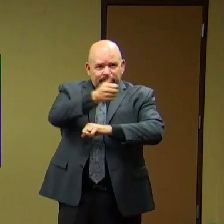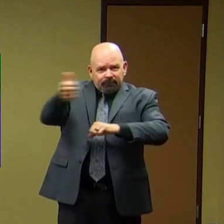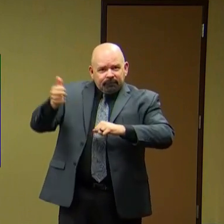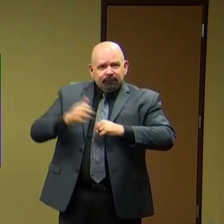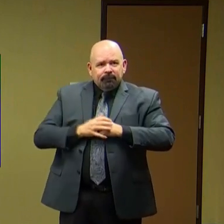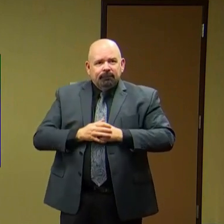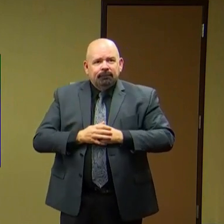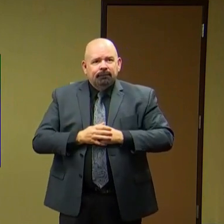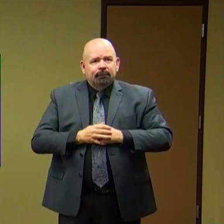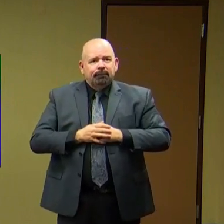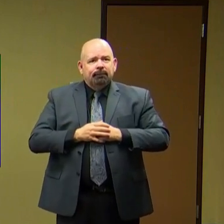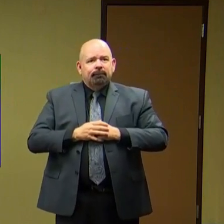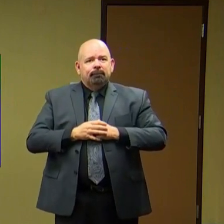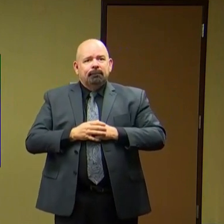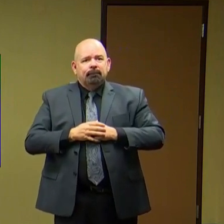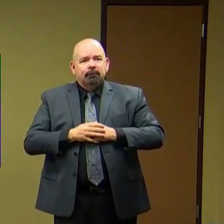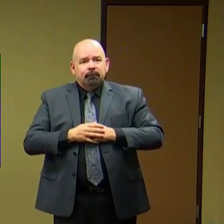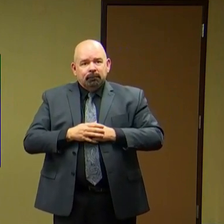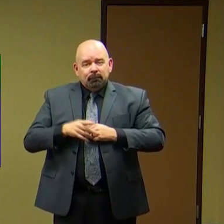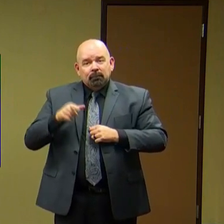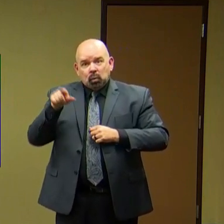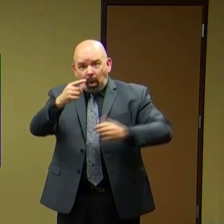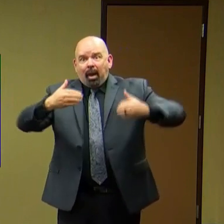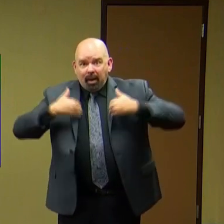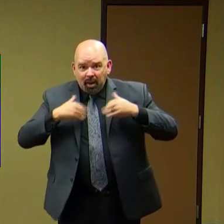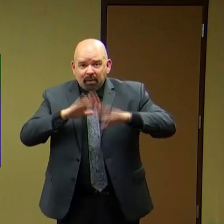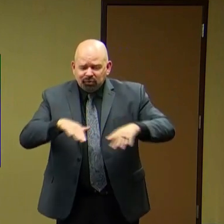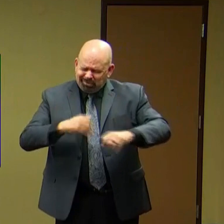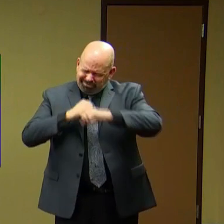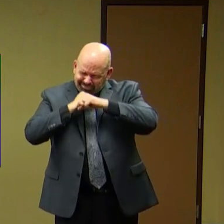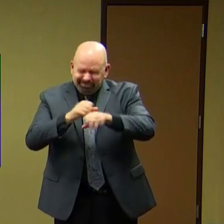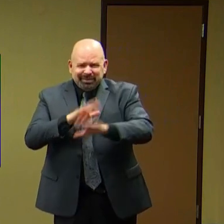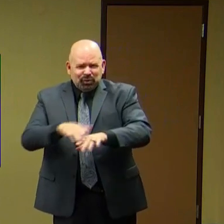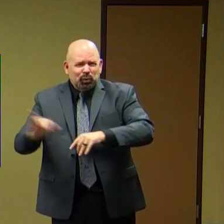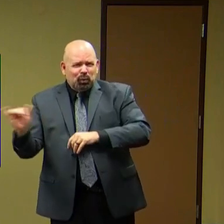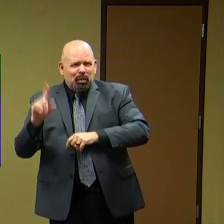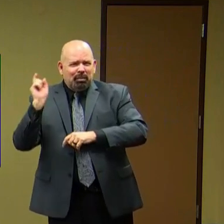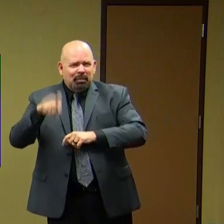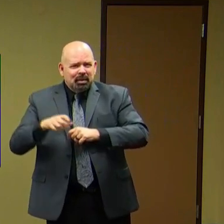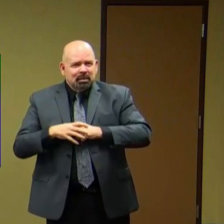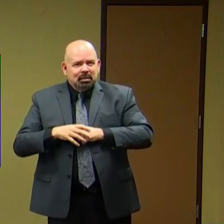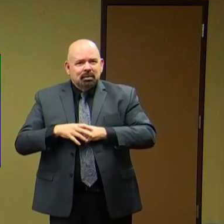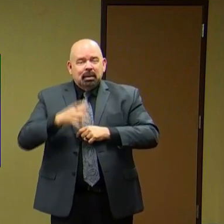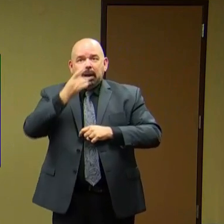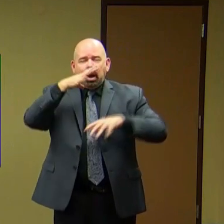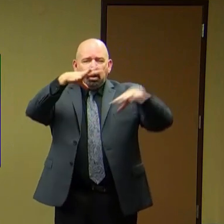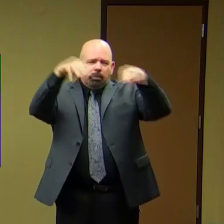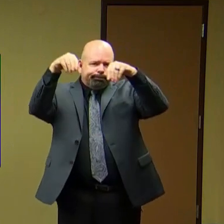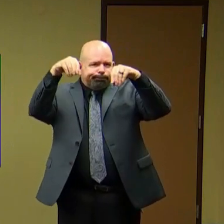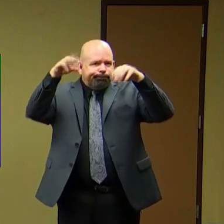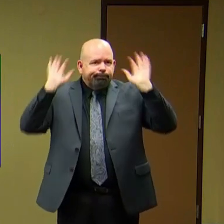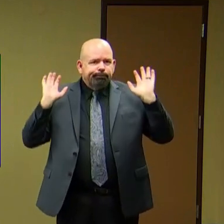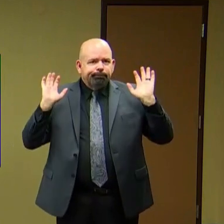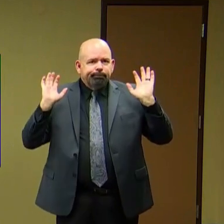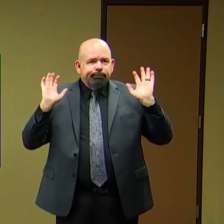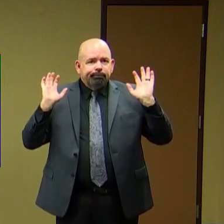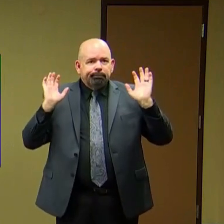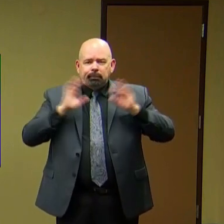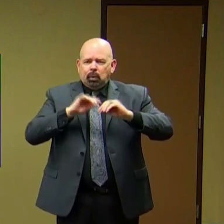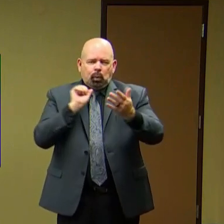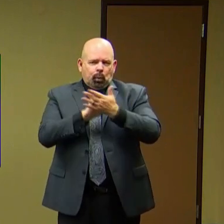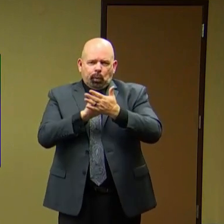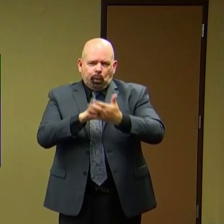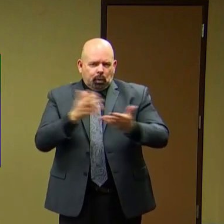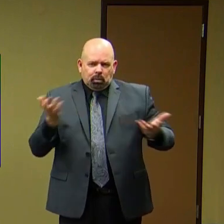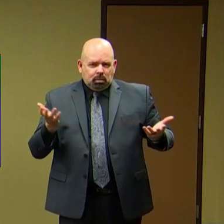protect kids from COVID is just turn that light off and don't answer the door for the early evening